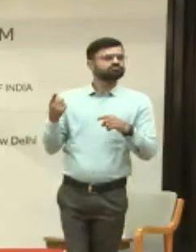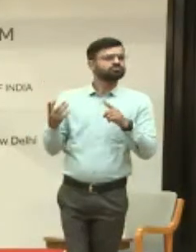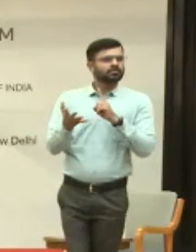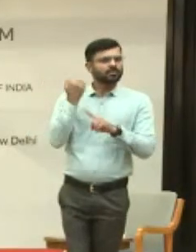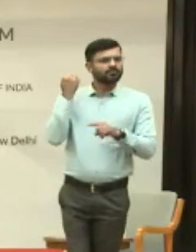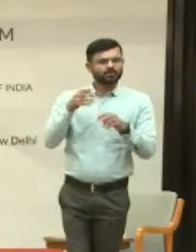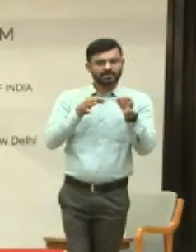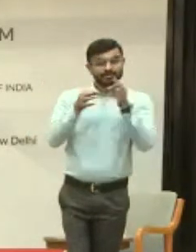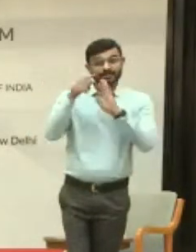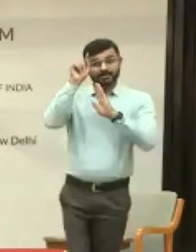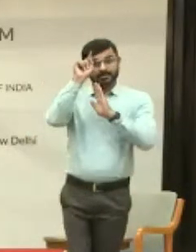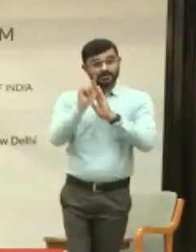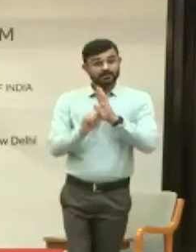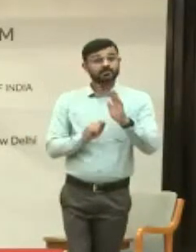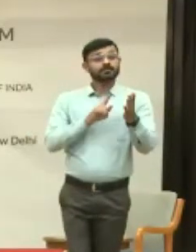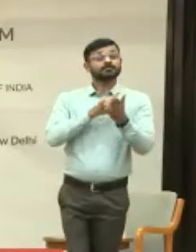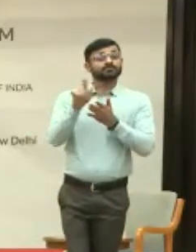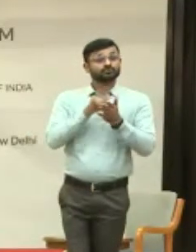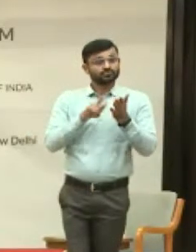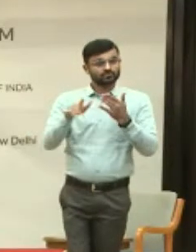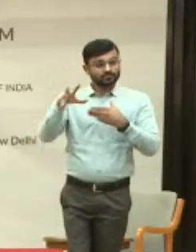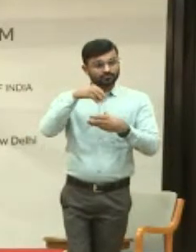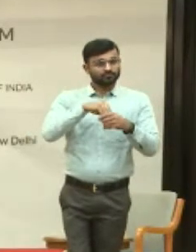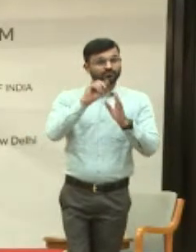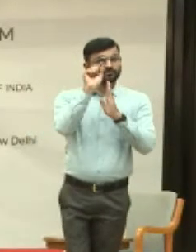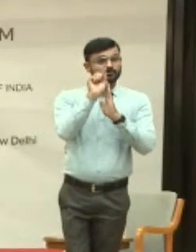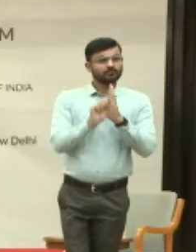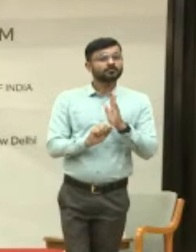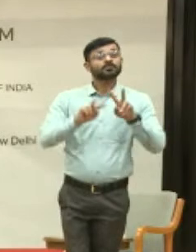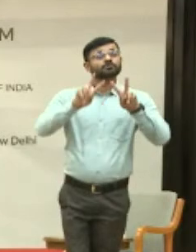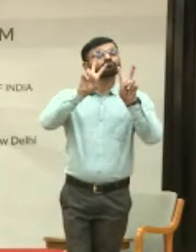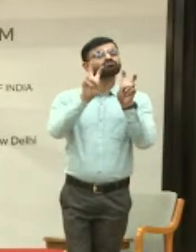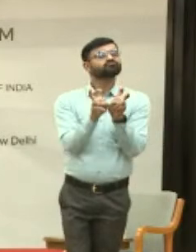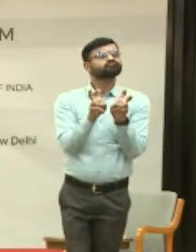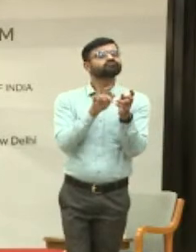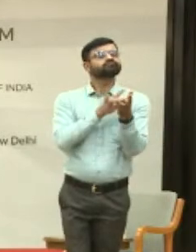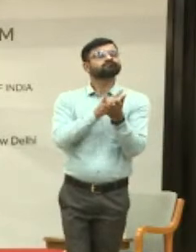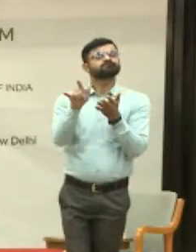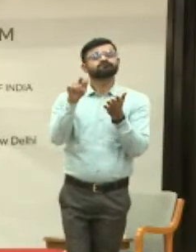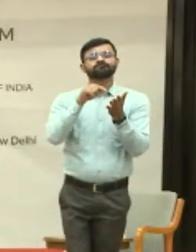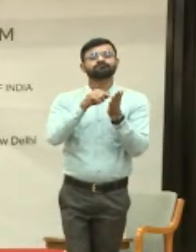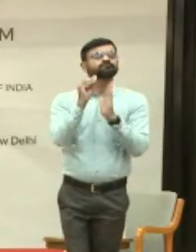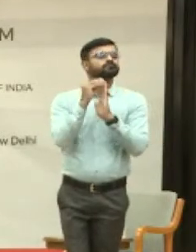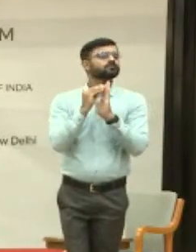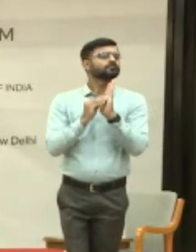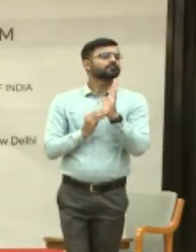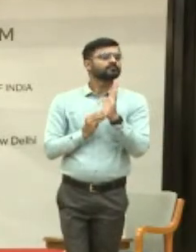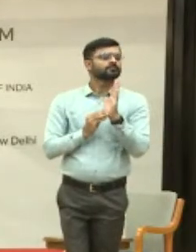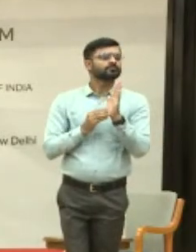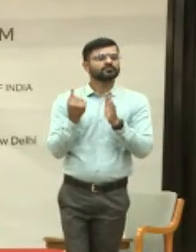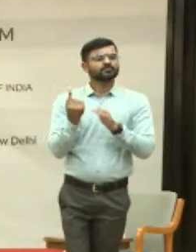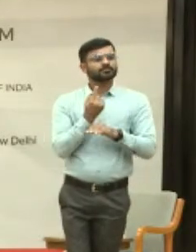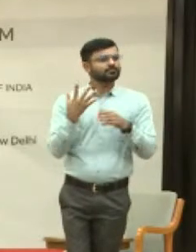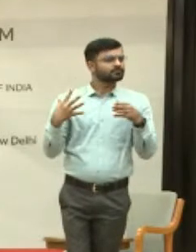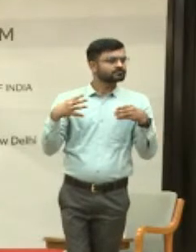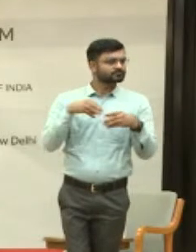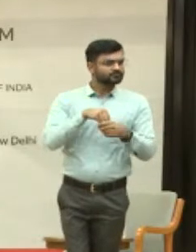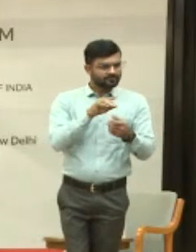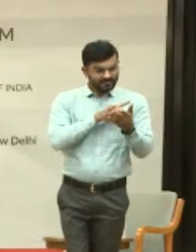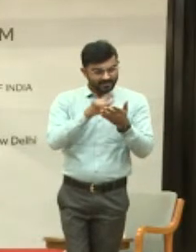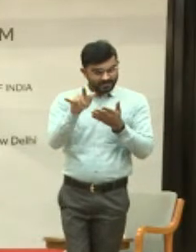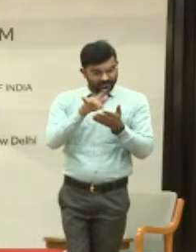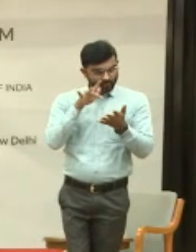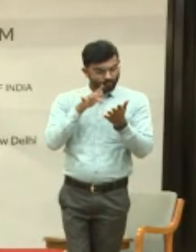it defines aircraft. And the definition of aircraft not only includes